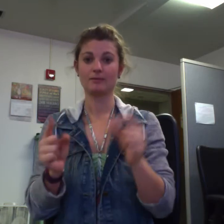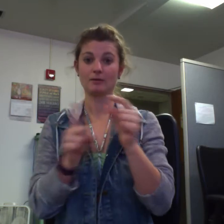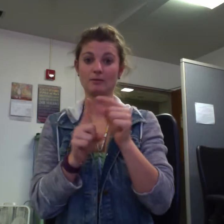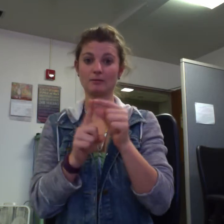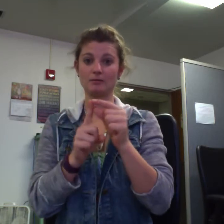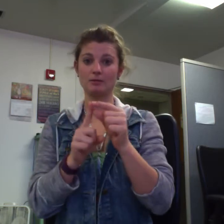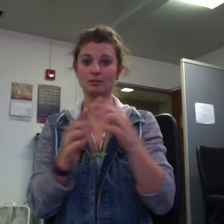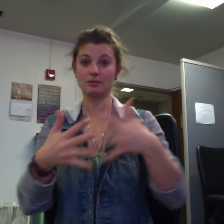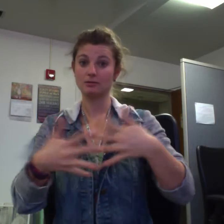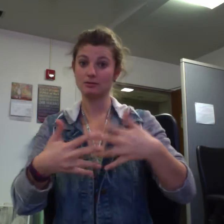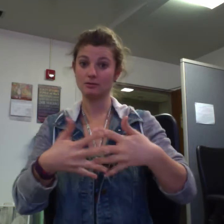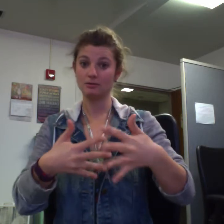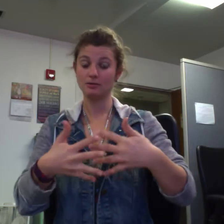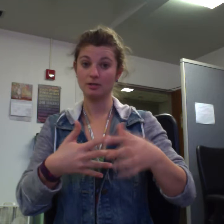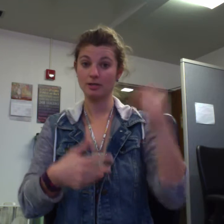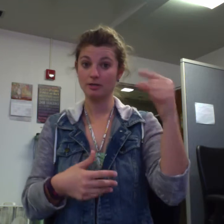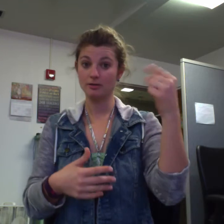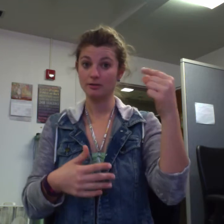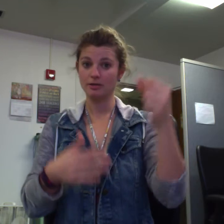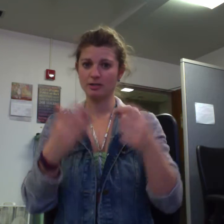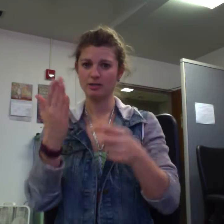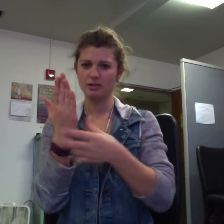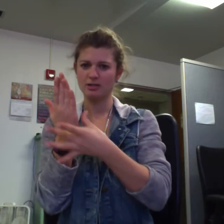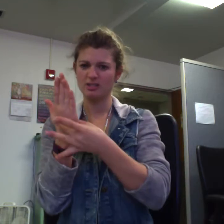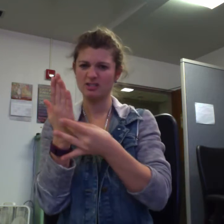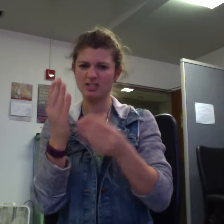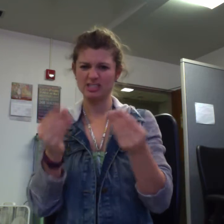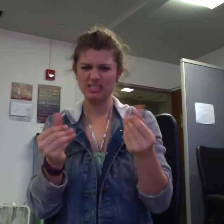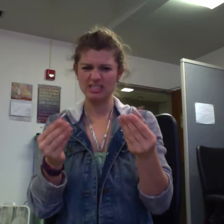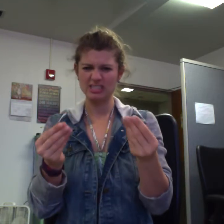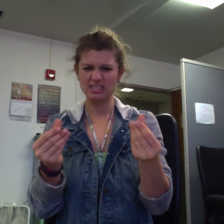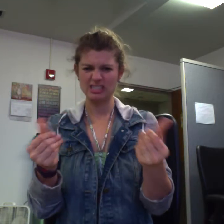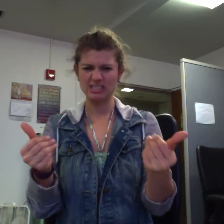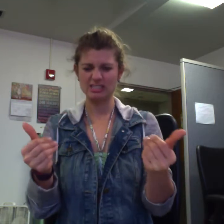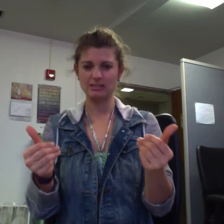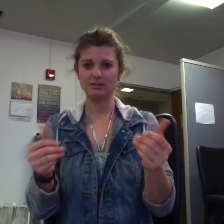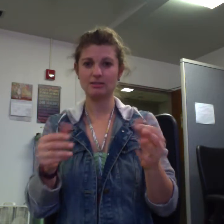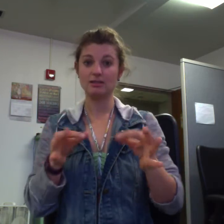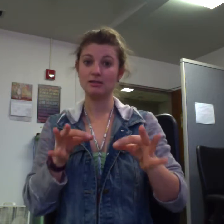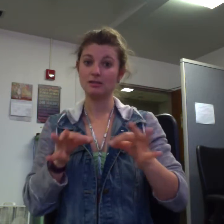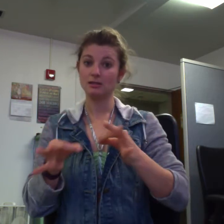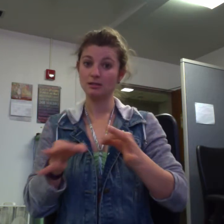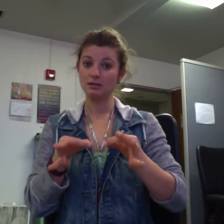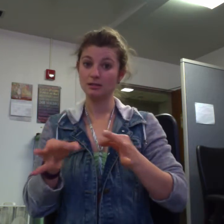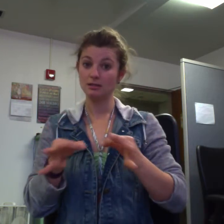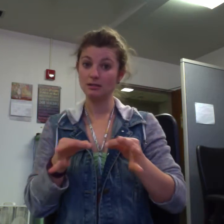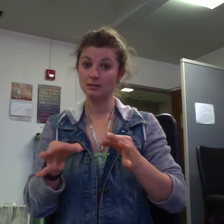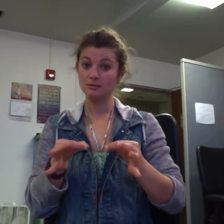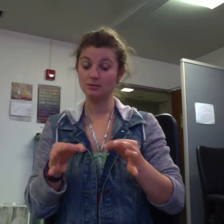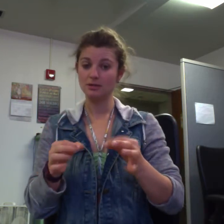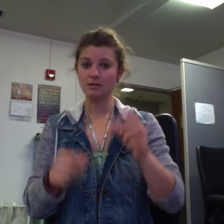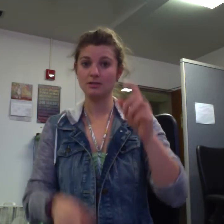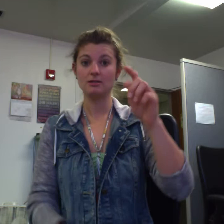gray-green and slimy are both adjectives that describe the word thing. So we want to keep all of those